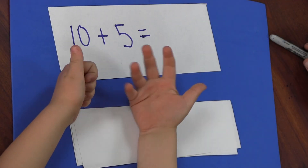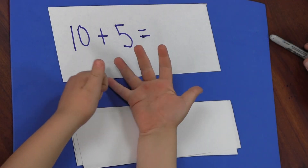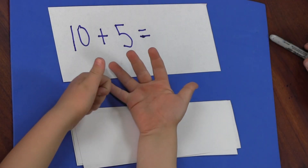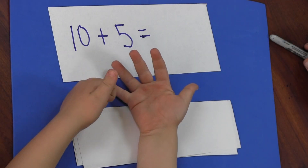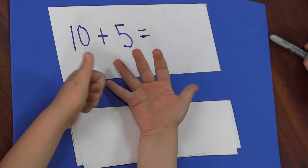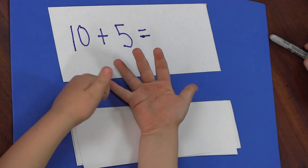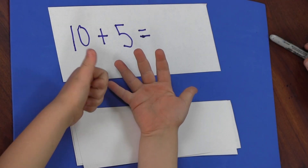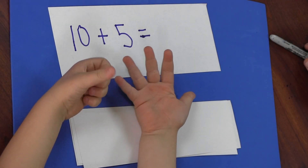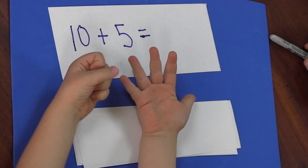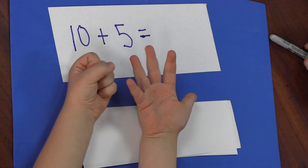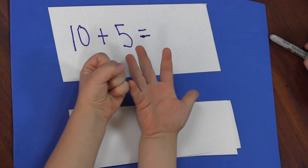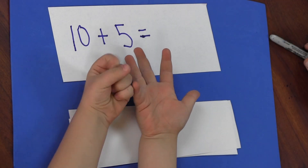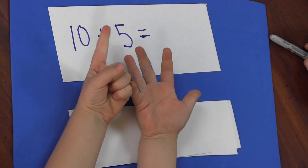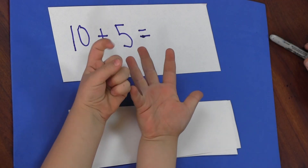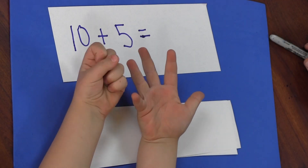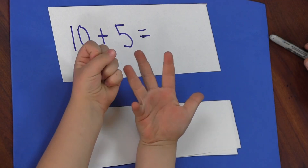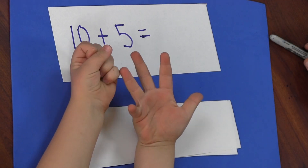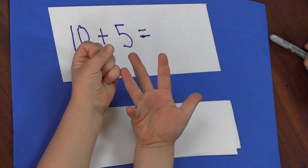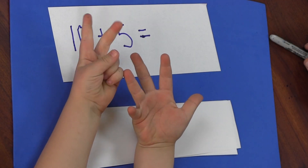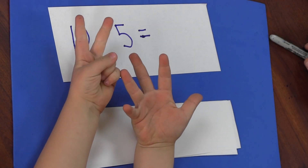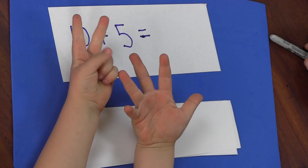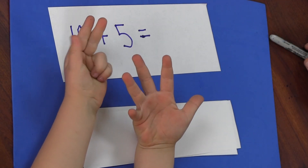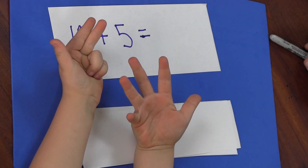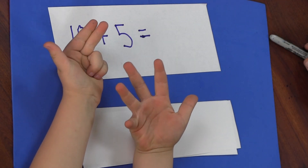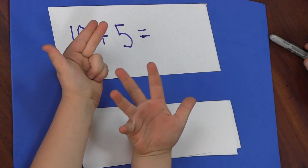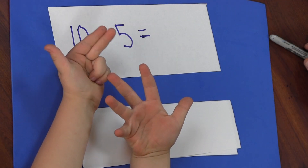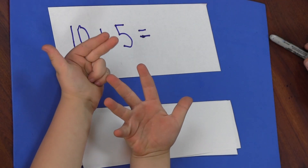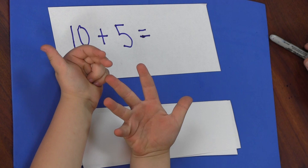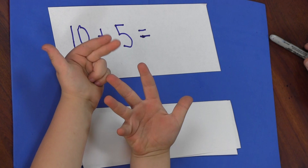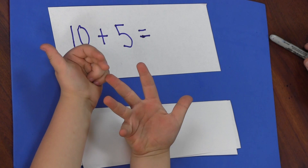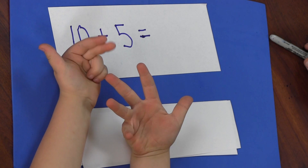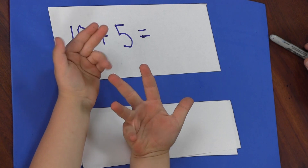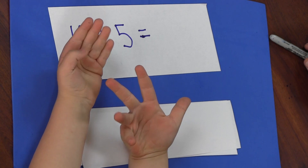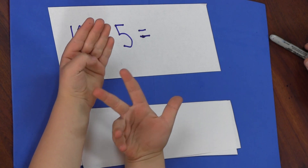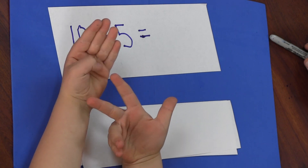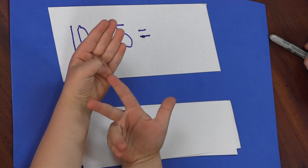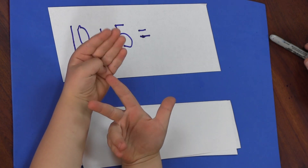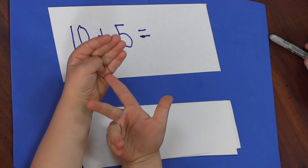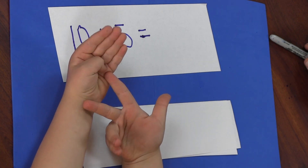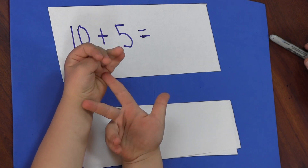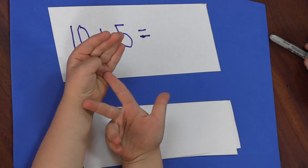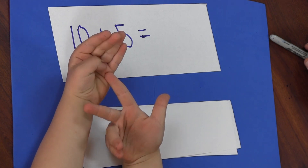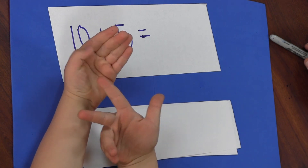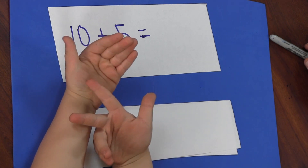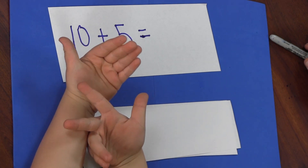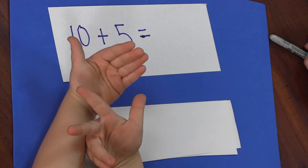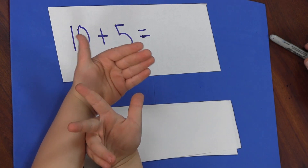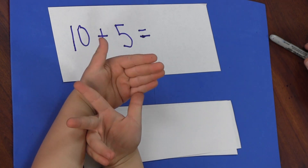Ten, eleven, twelve, thirteen, fourteen, fifteen.